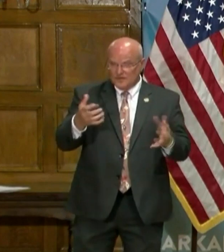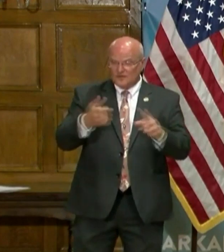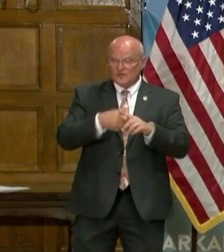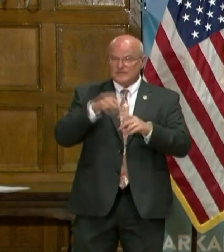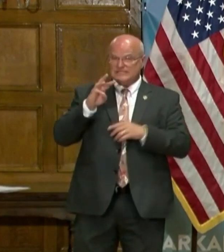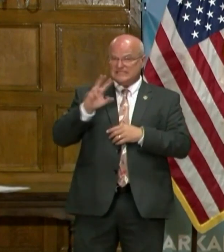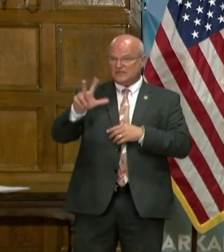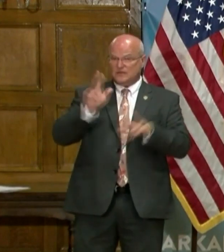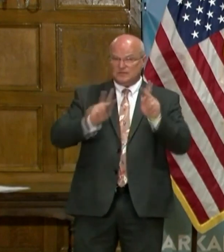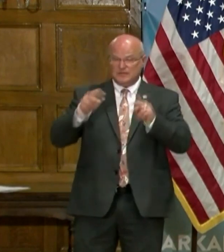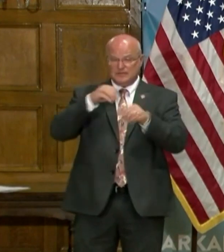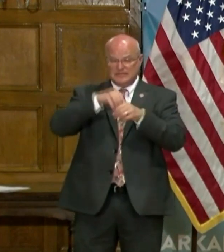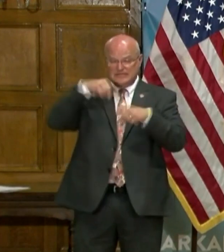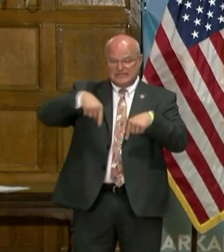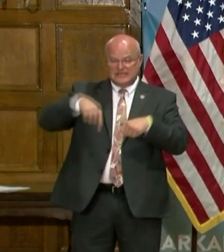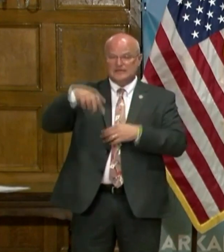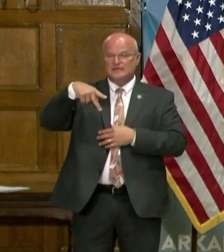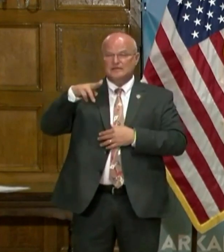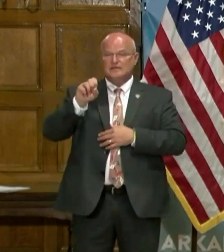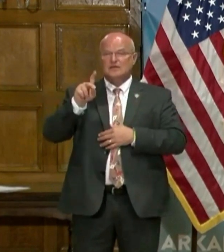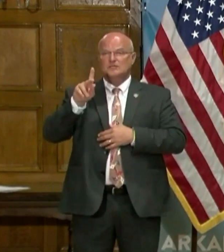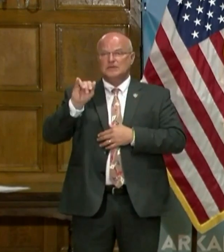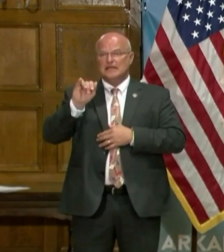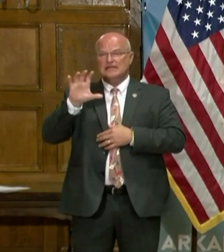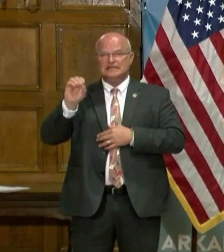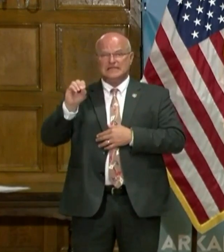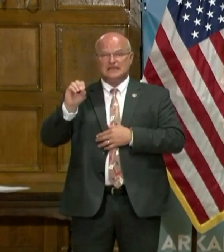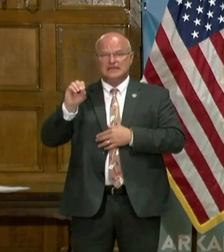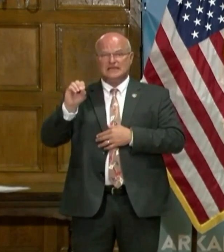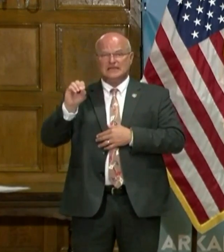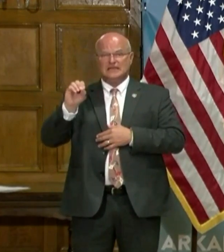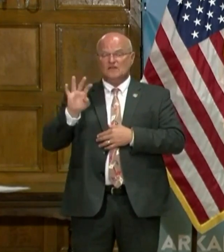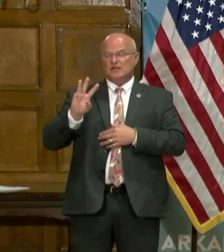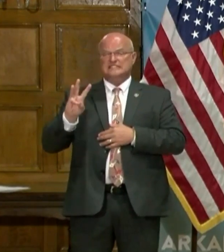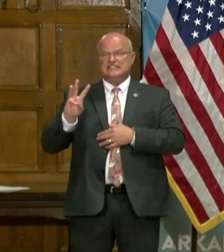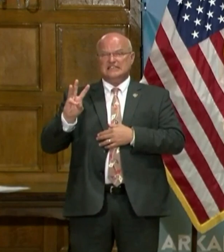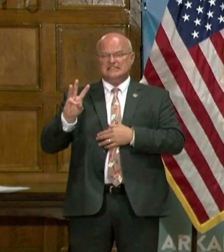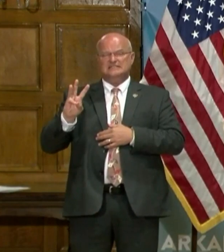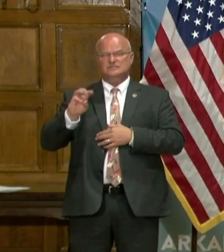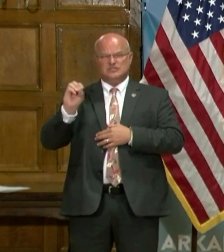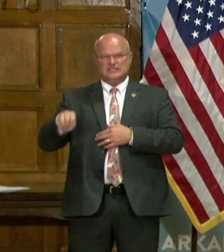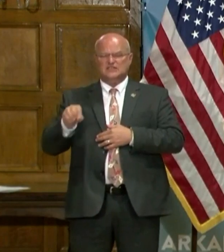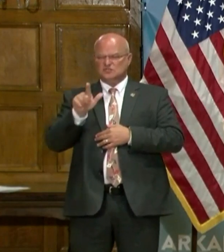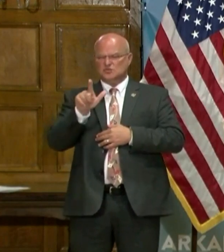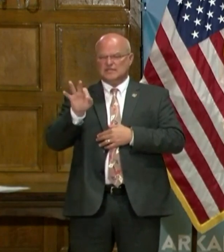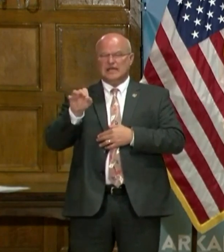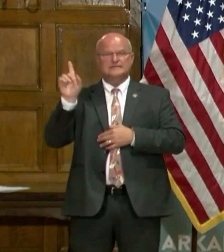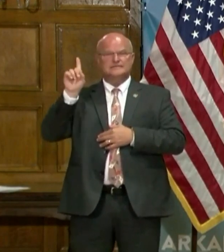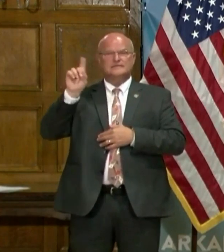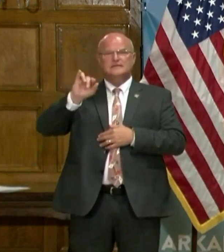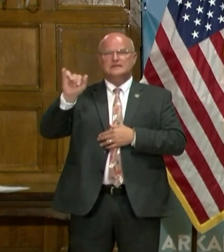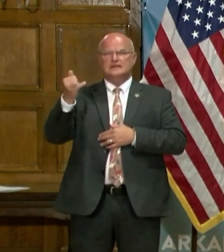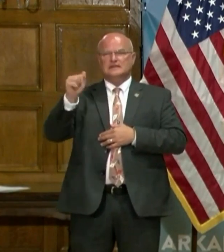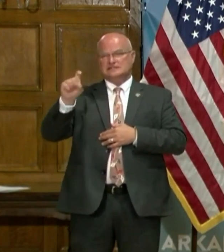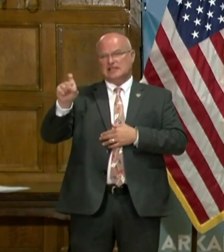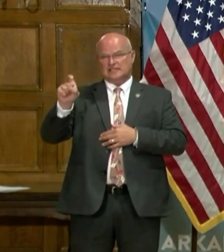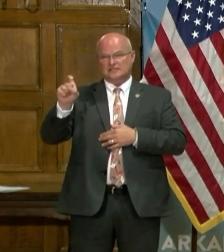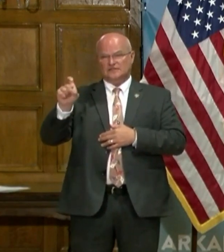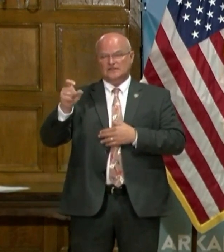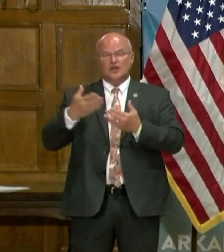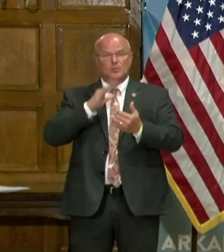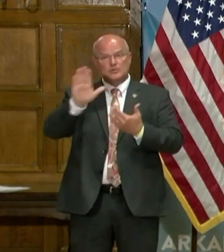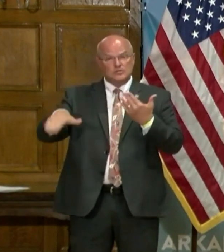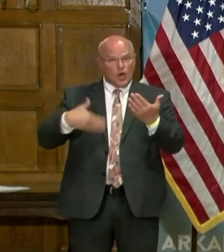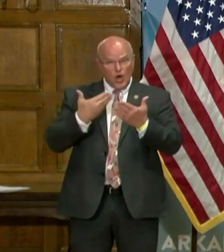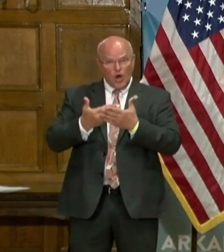these 63 in Pulaski County, 46%, or 29 of them, were in Jacksonville, and almost